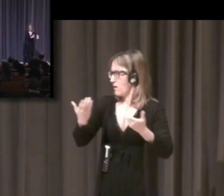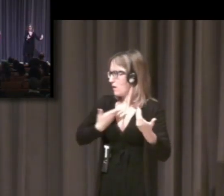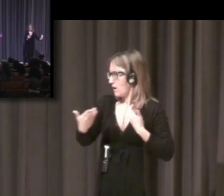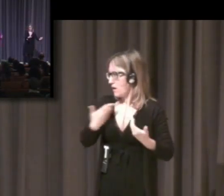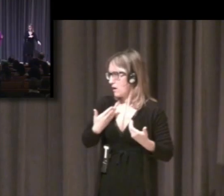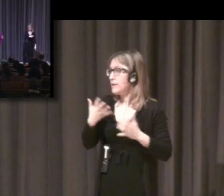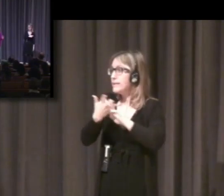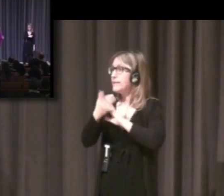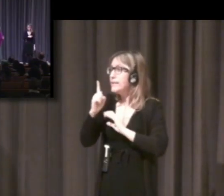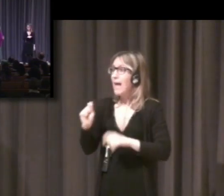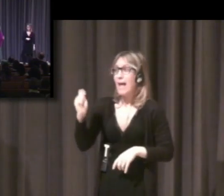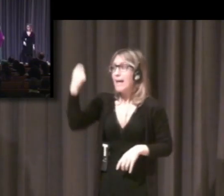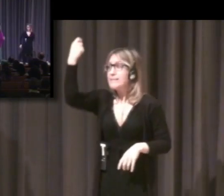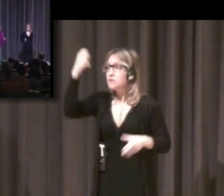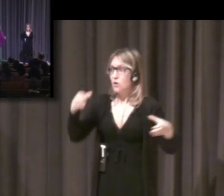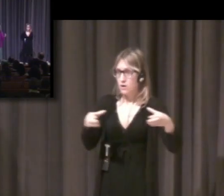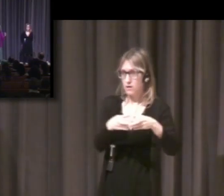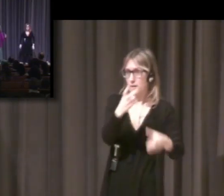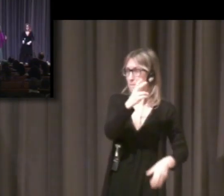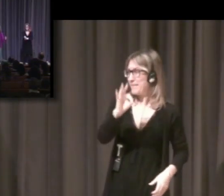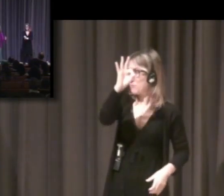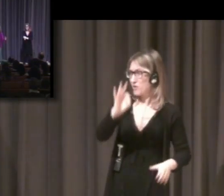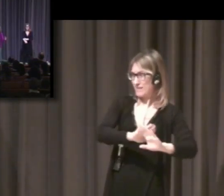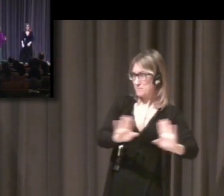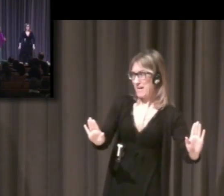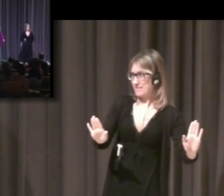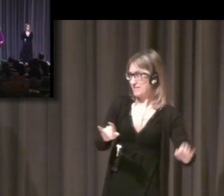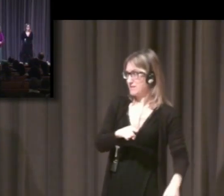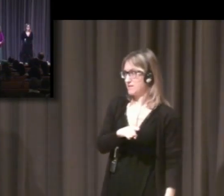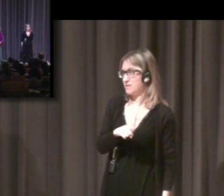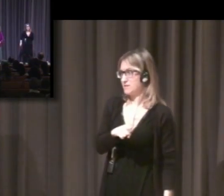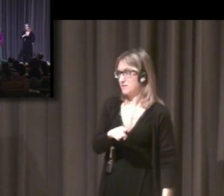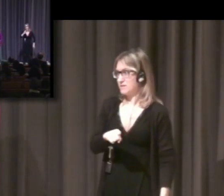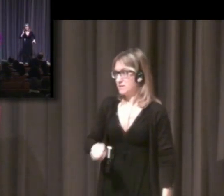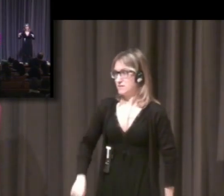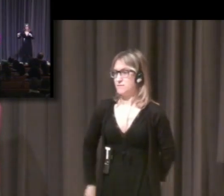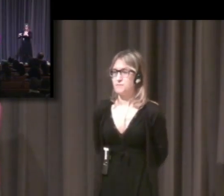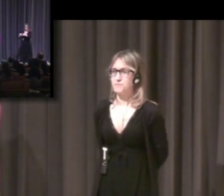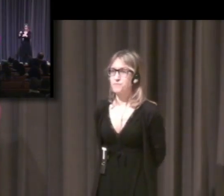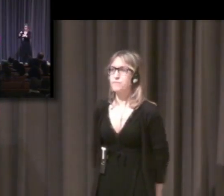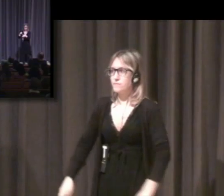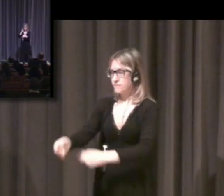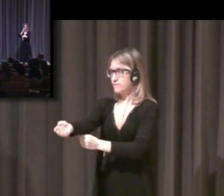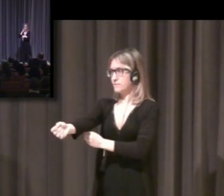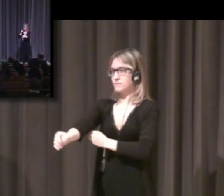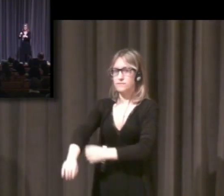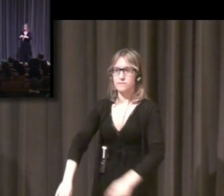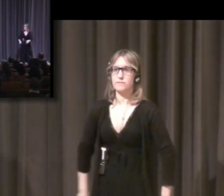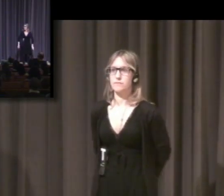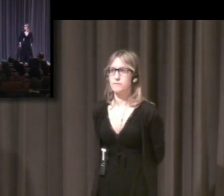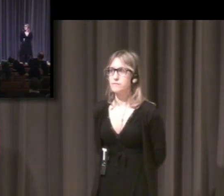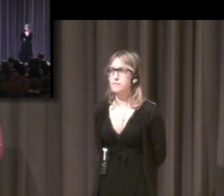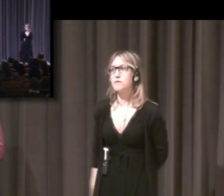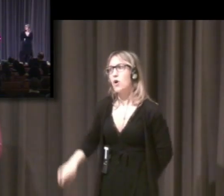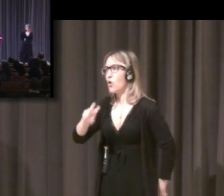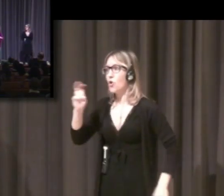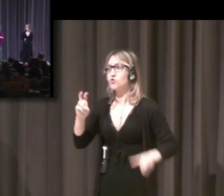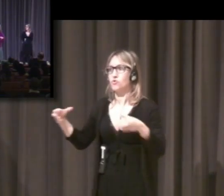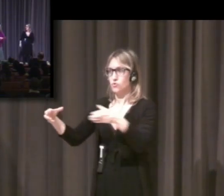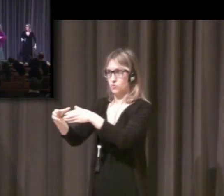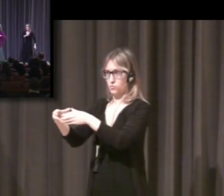Then we have this next group. The next group is people who